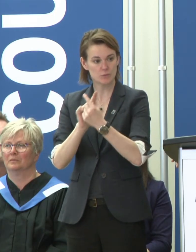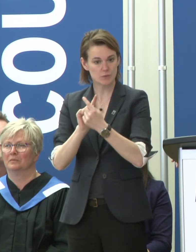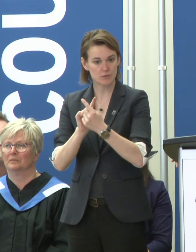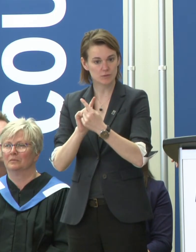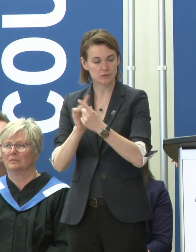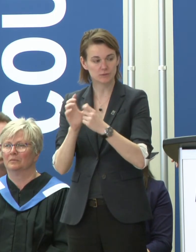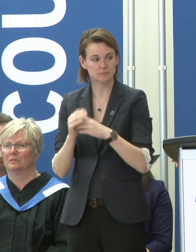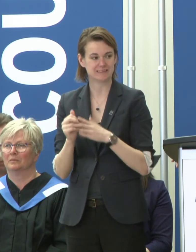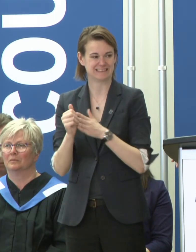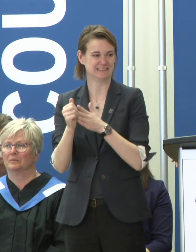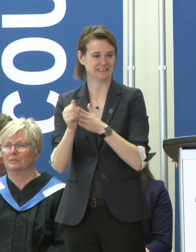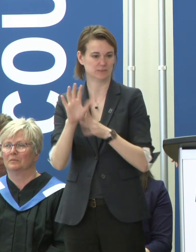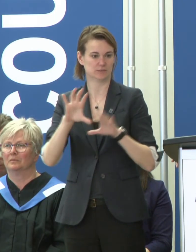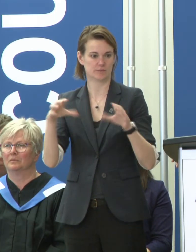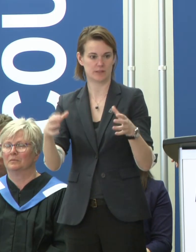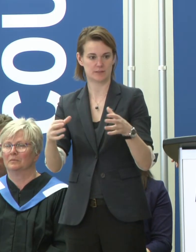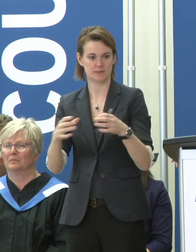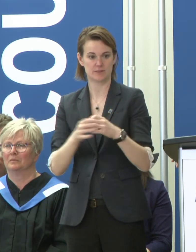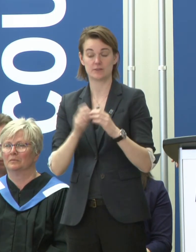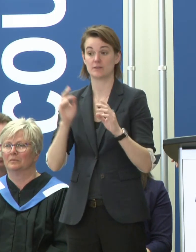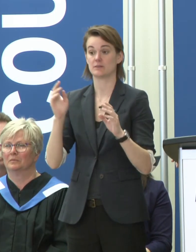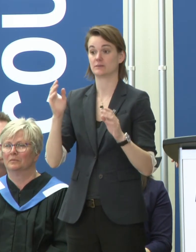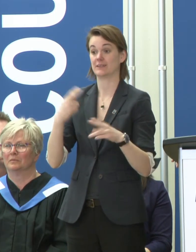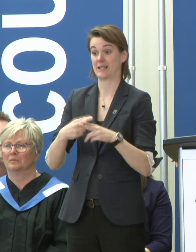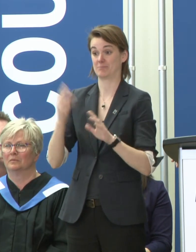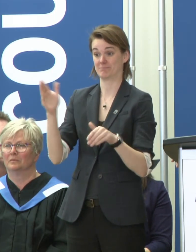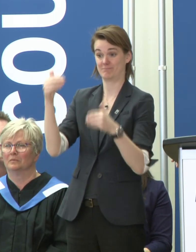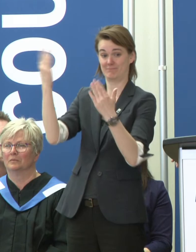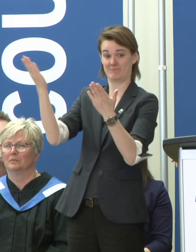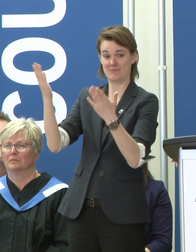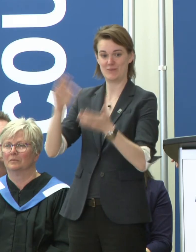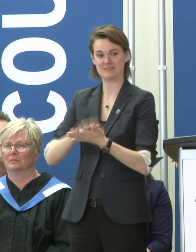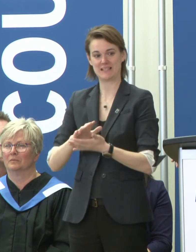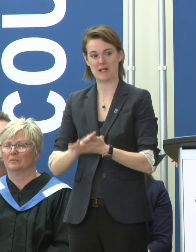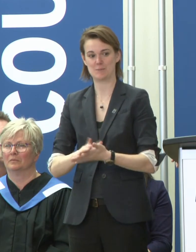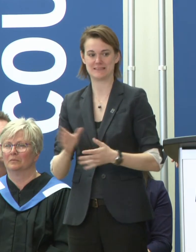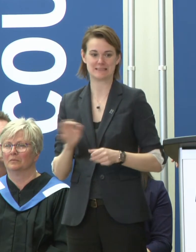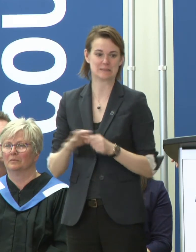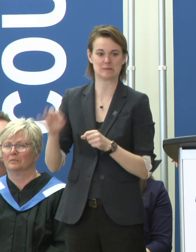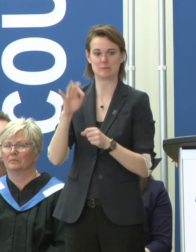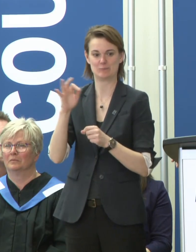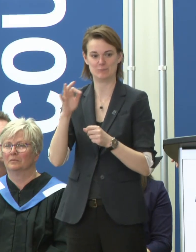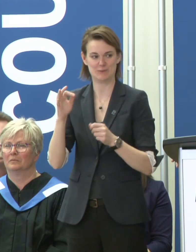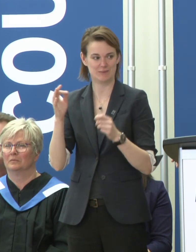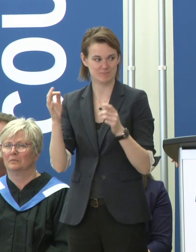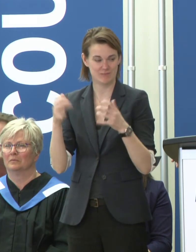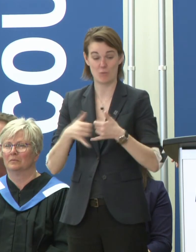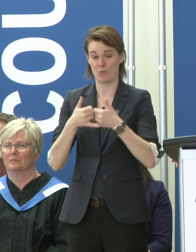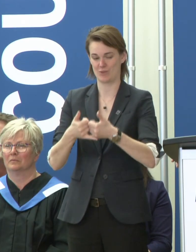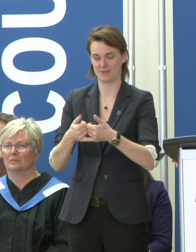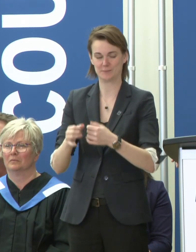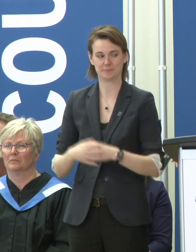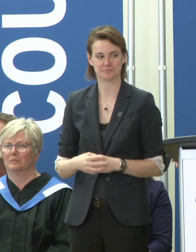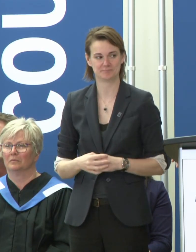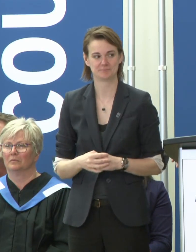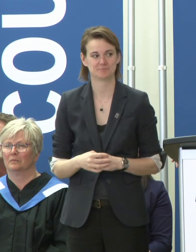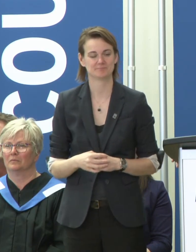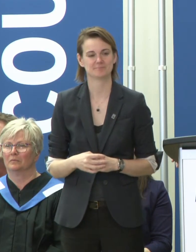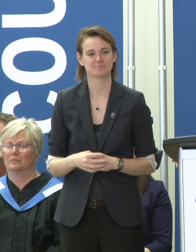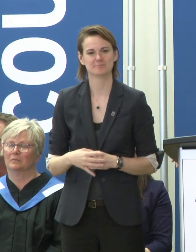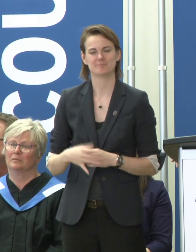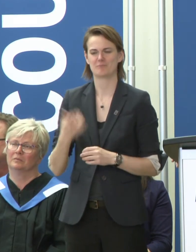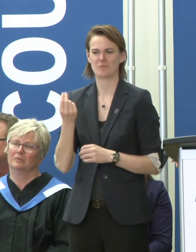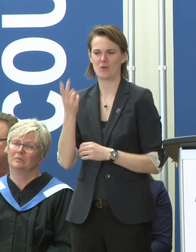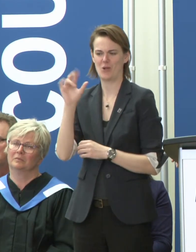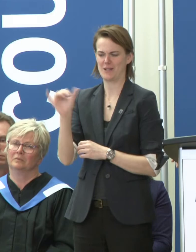classmates who nominated her for the Campus Spirit Award at the Student Success Celebration. She's been described